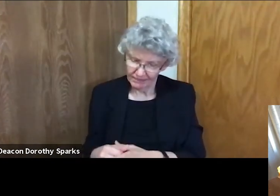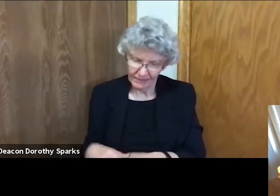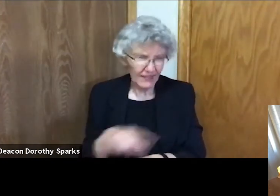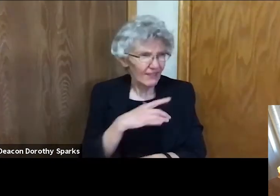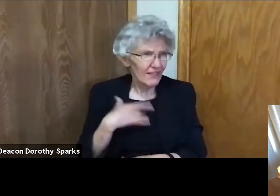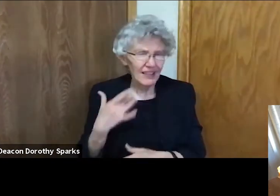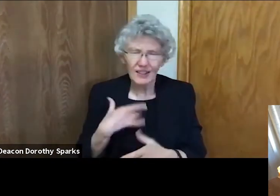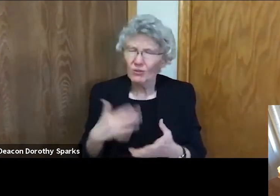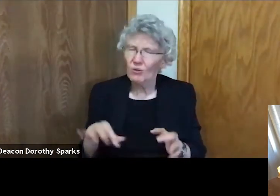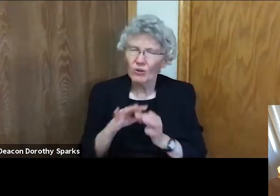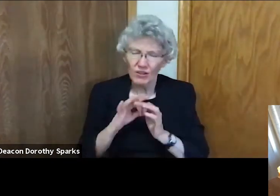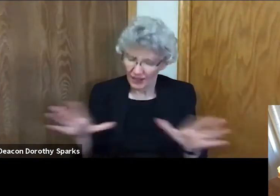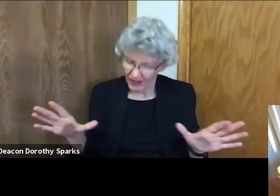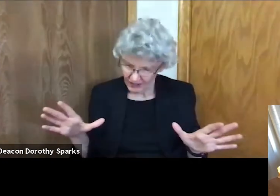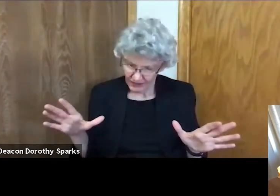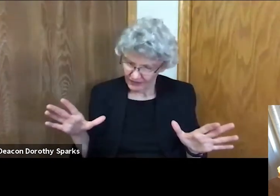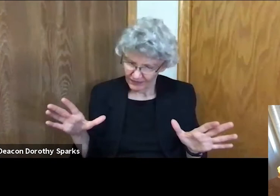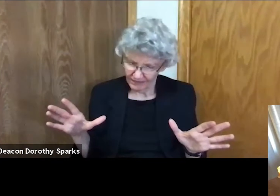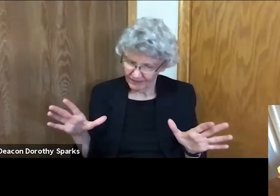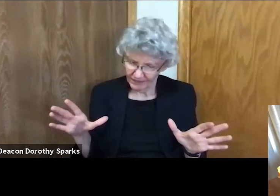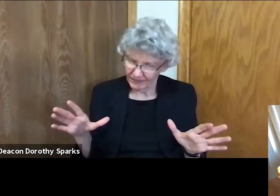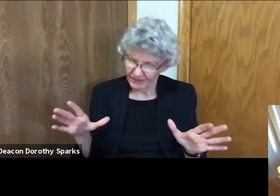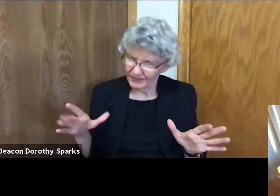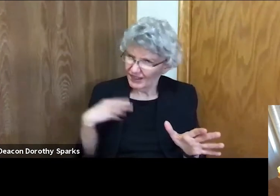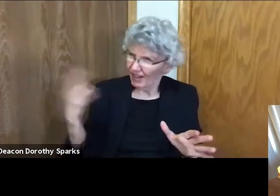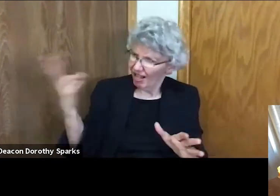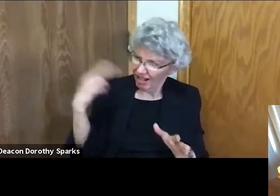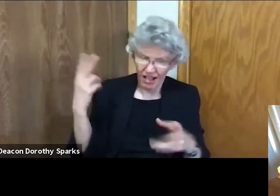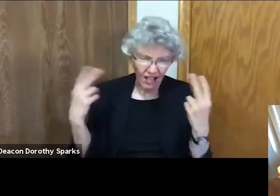And for those whose worth is debated.